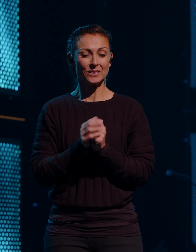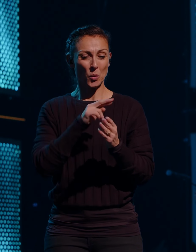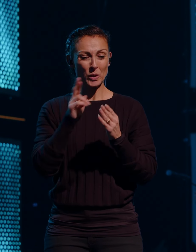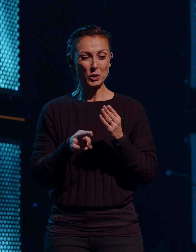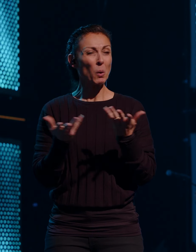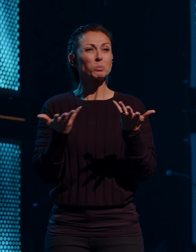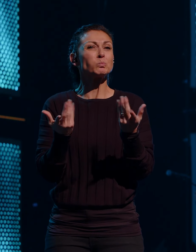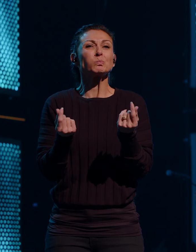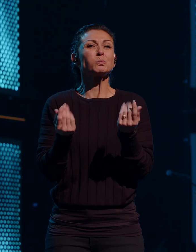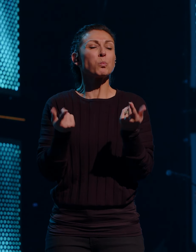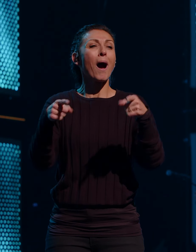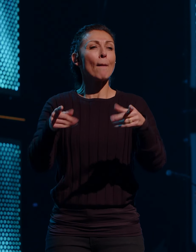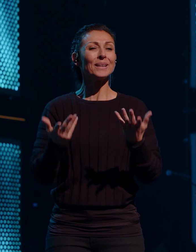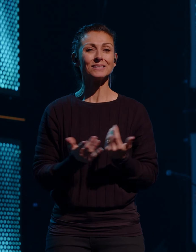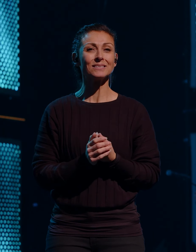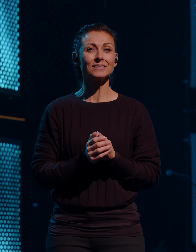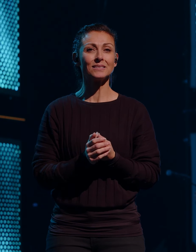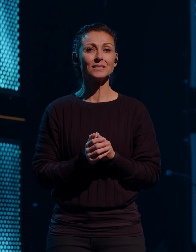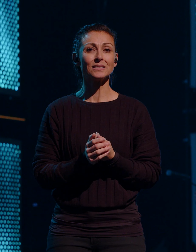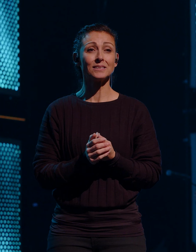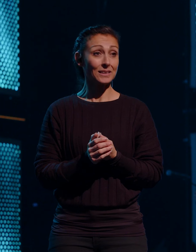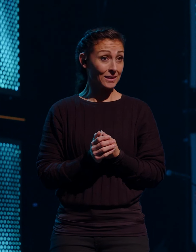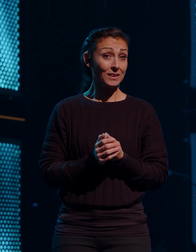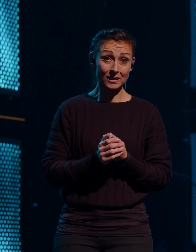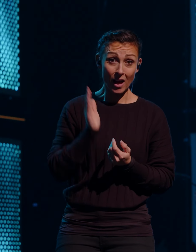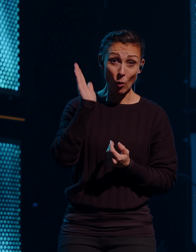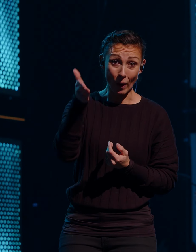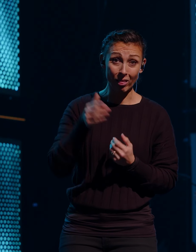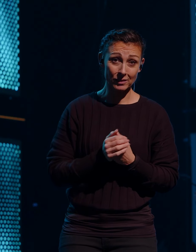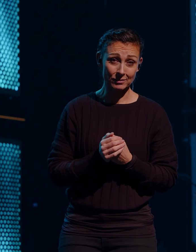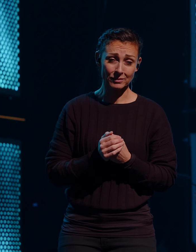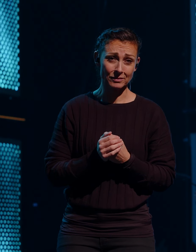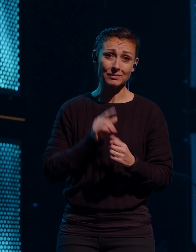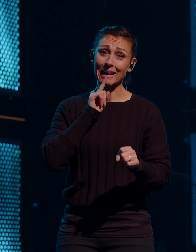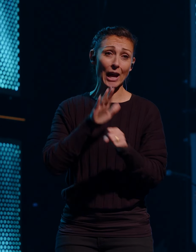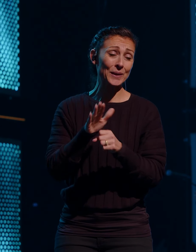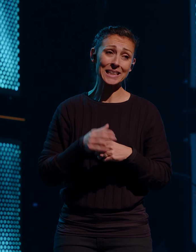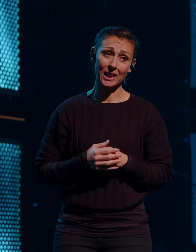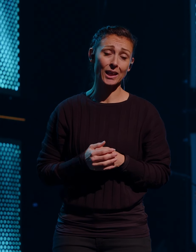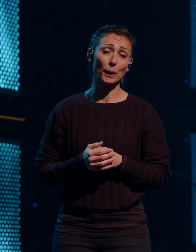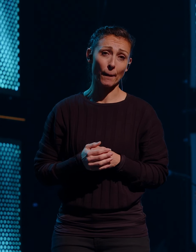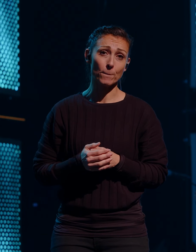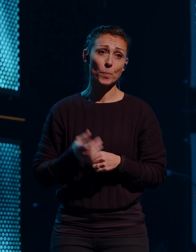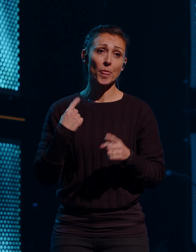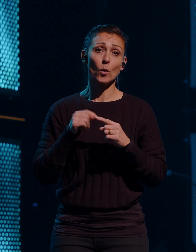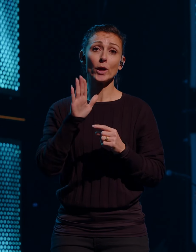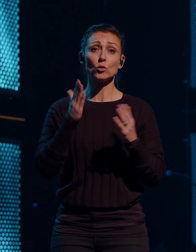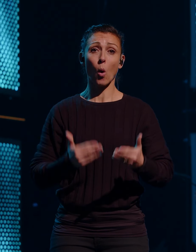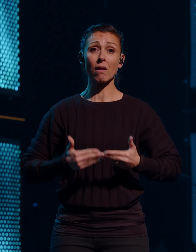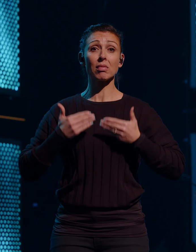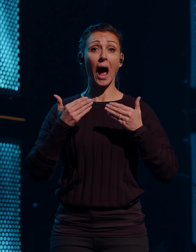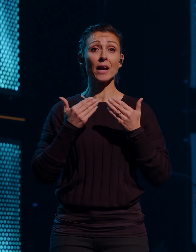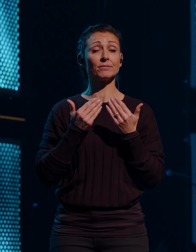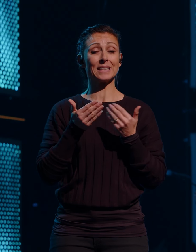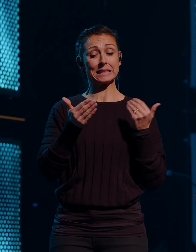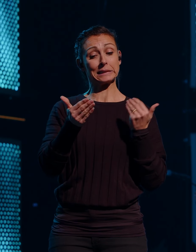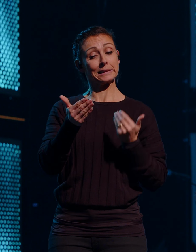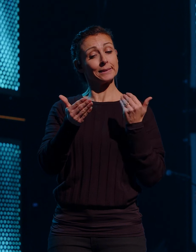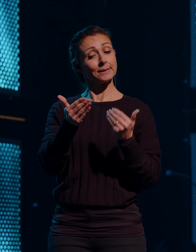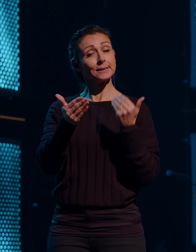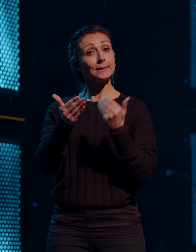on? There will be. I guarantee it. That by the end of your life, if you've taken those